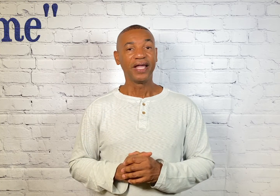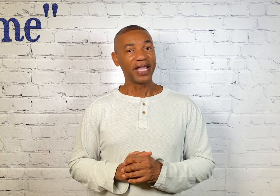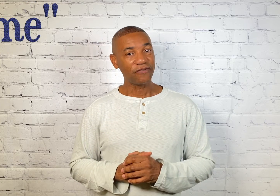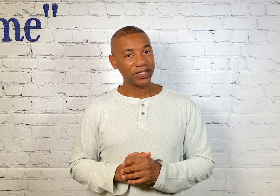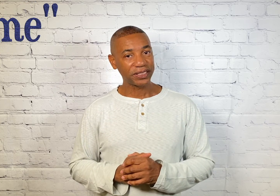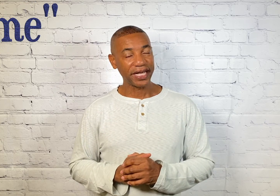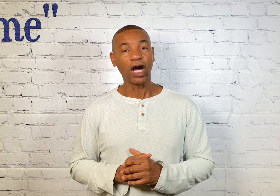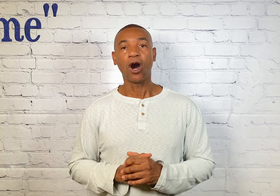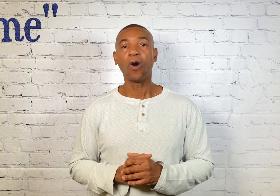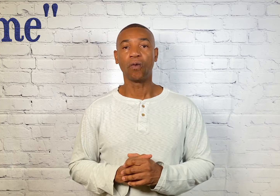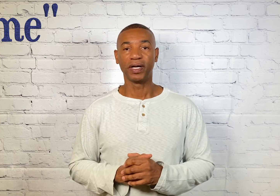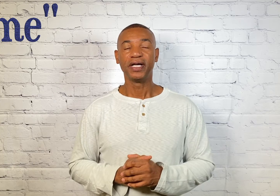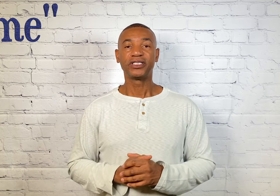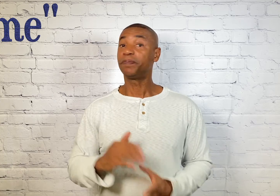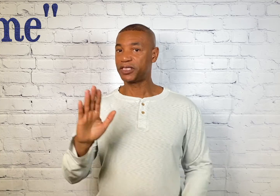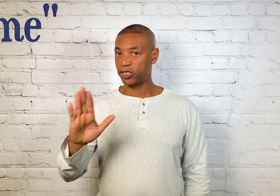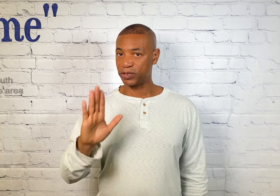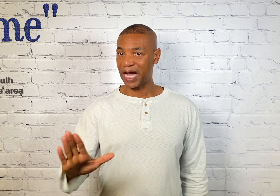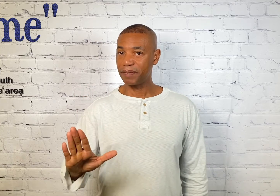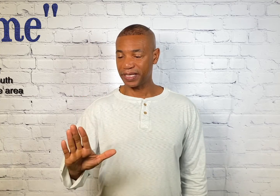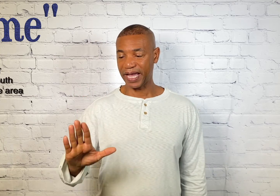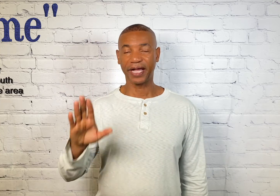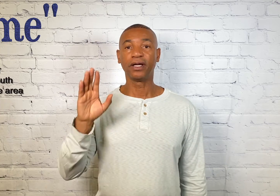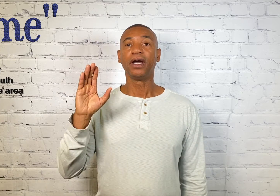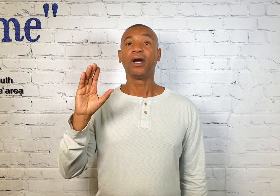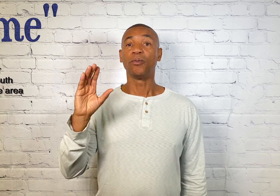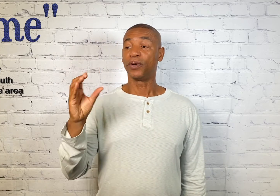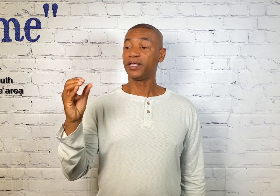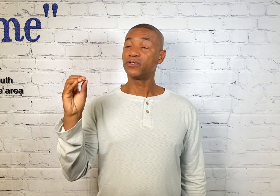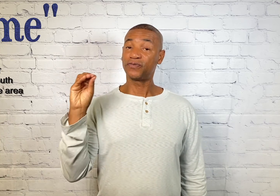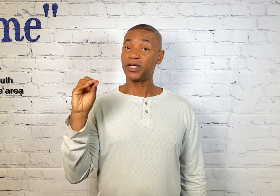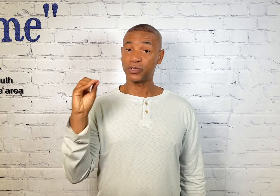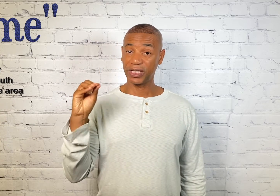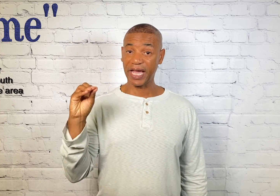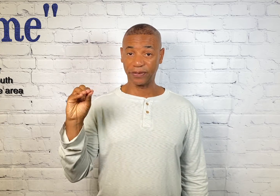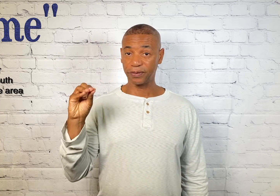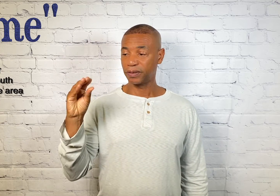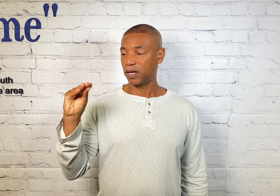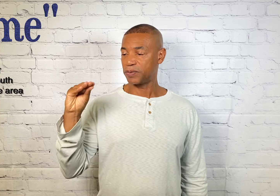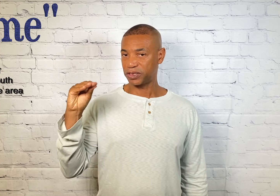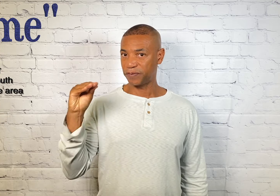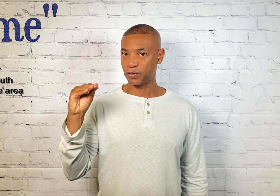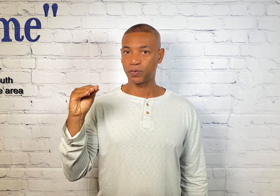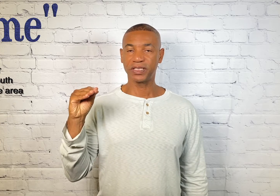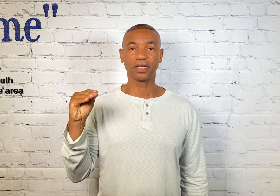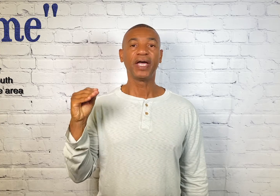Now for the sign home. Simply take your dominant hand, bring those fingers together, almost as if you're squeezing them,